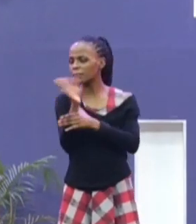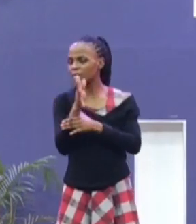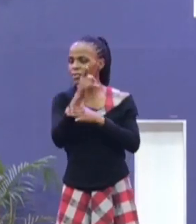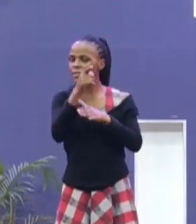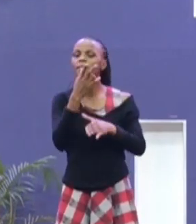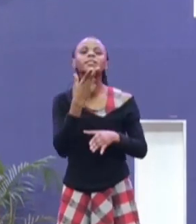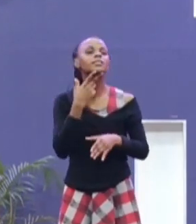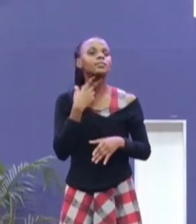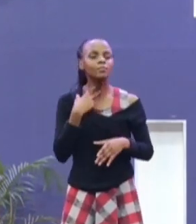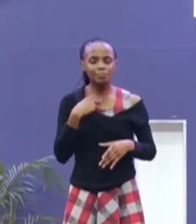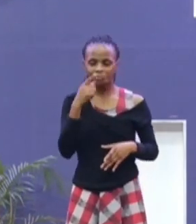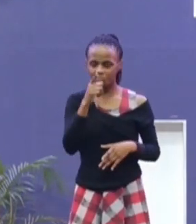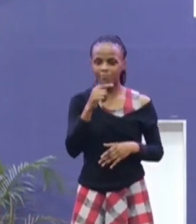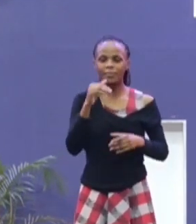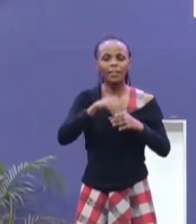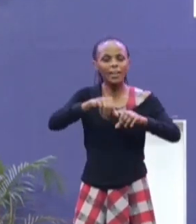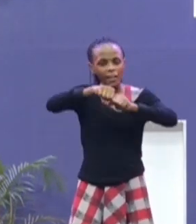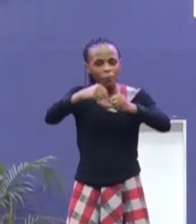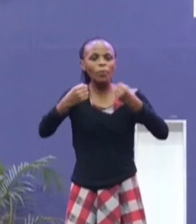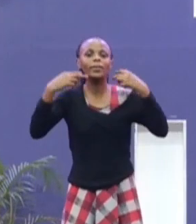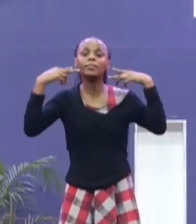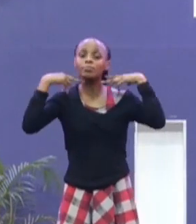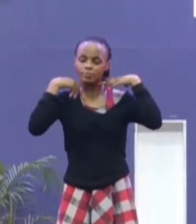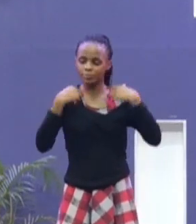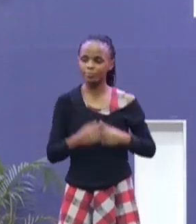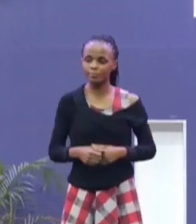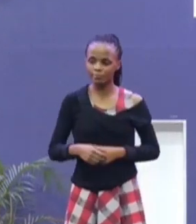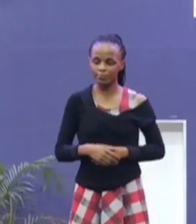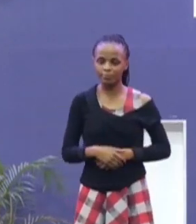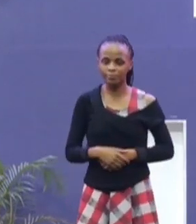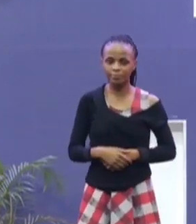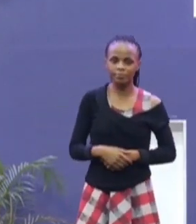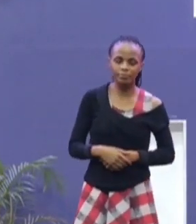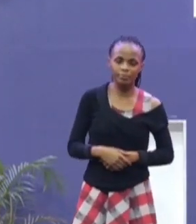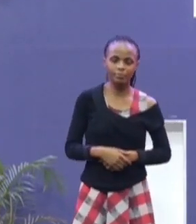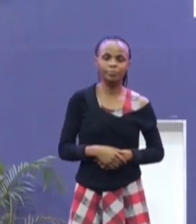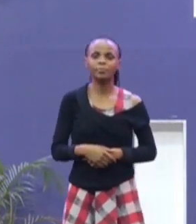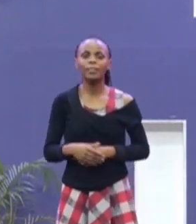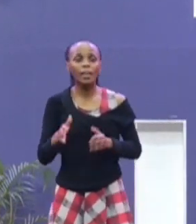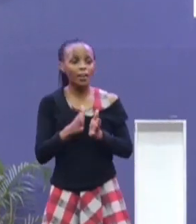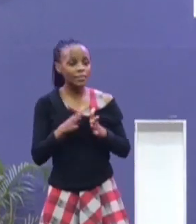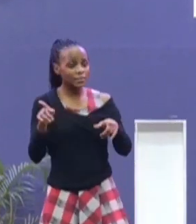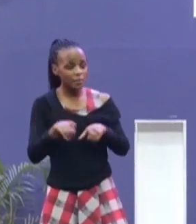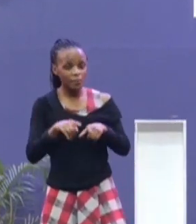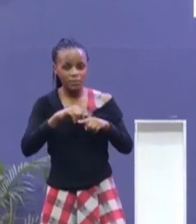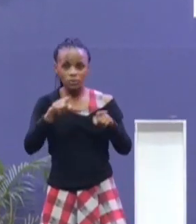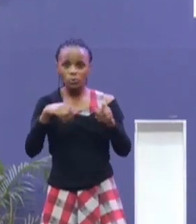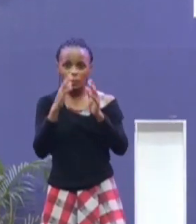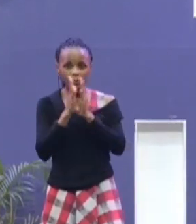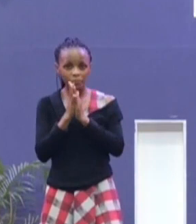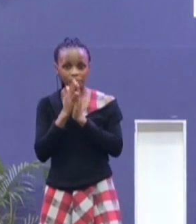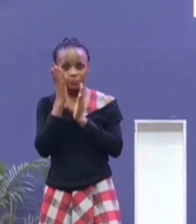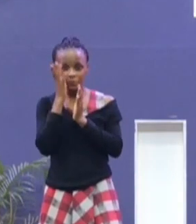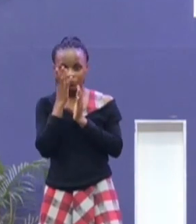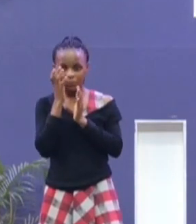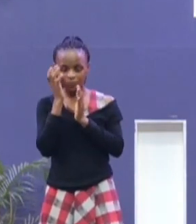irizi baino mulimu ogwokola baino kuwebwere zavnene yu. And as we intercede, Eranga tuwega irida.